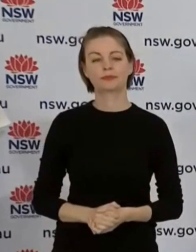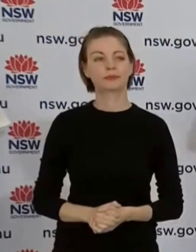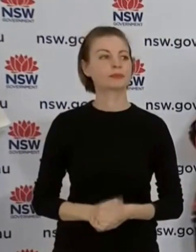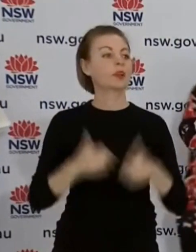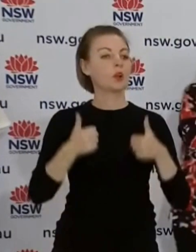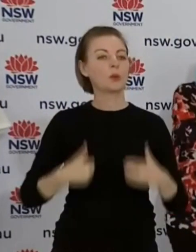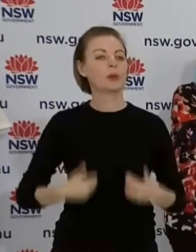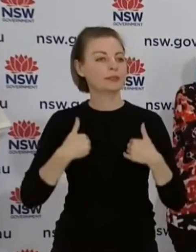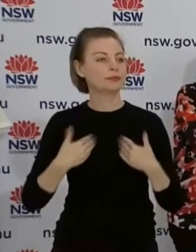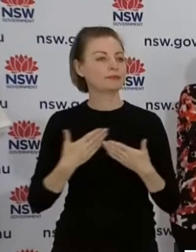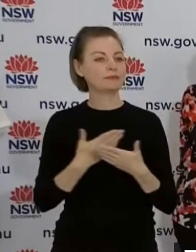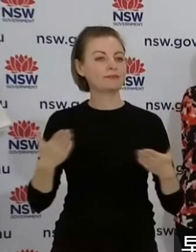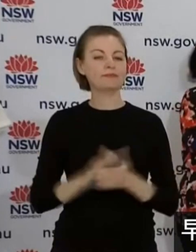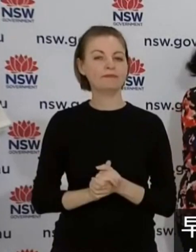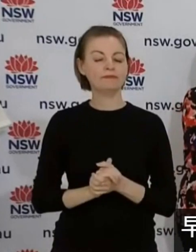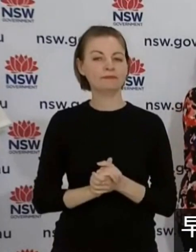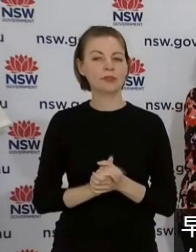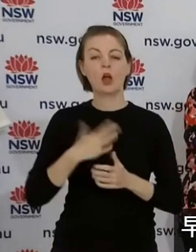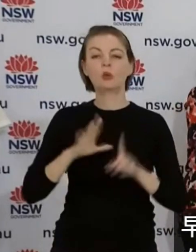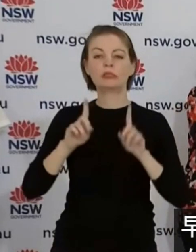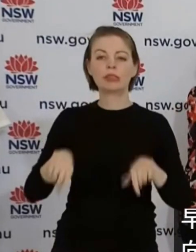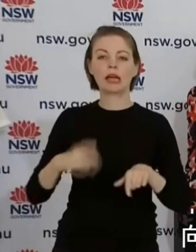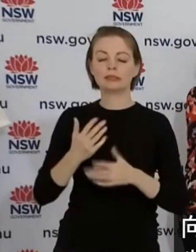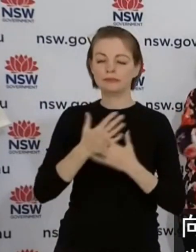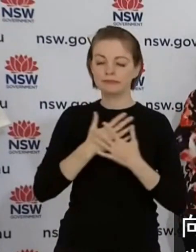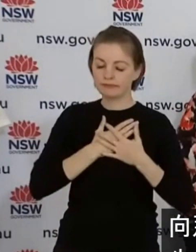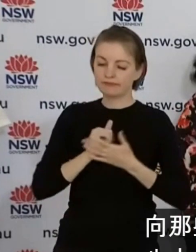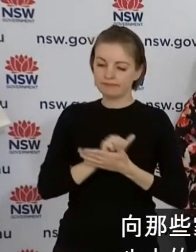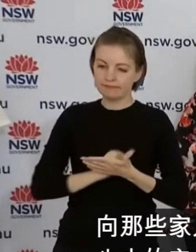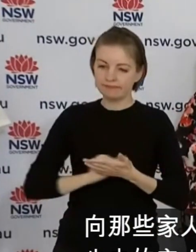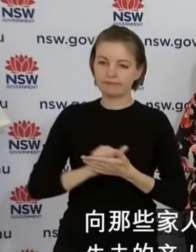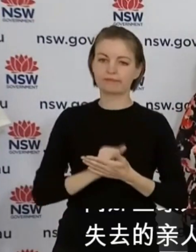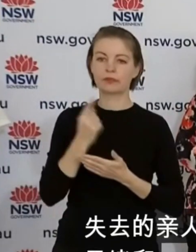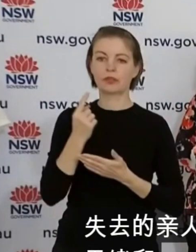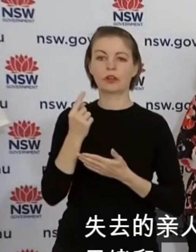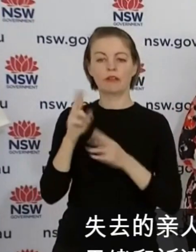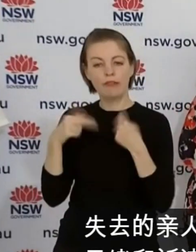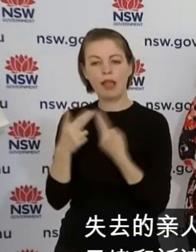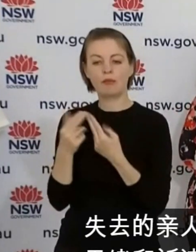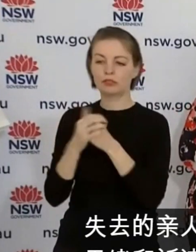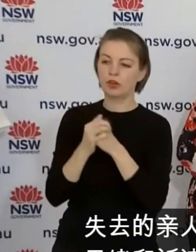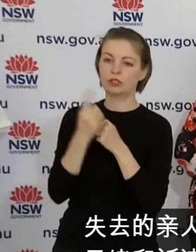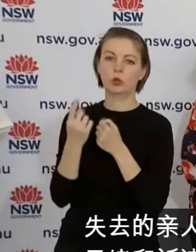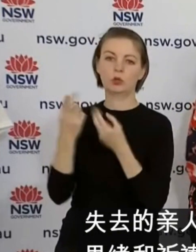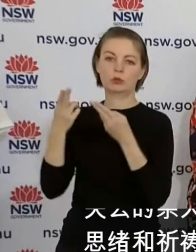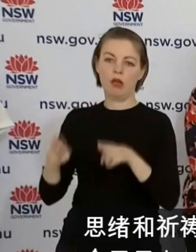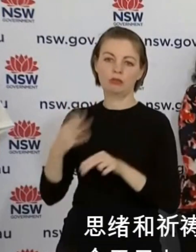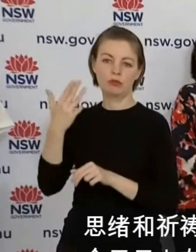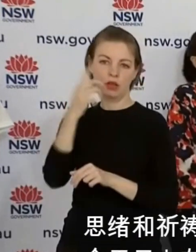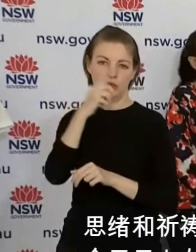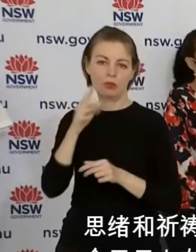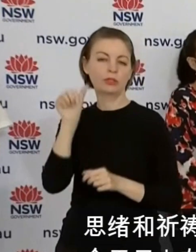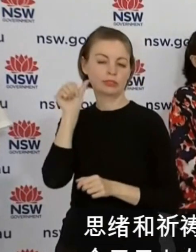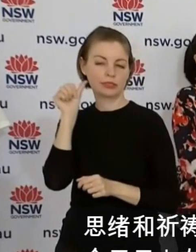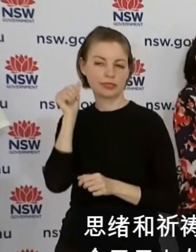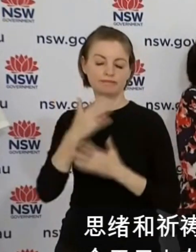Good morning. Can I start by offering my condolences to those families that lost loved ones, and you remain in our thoughts and prayers. Well, firstly, some good news